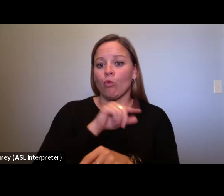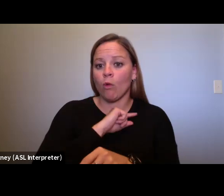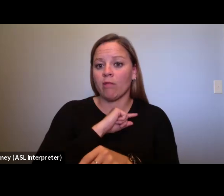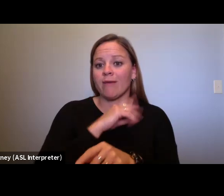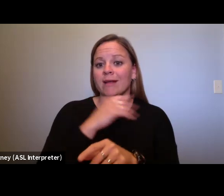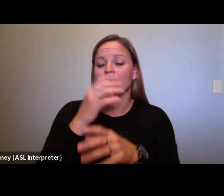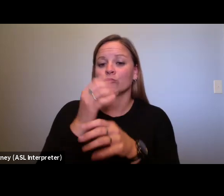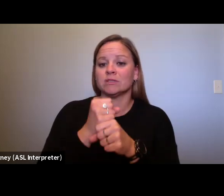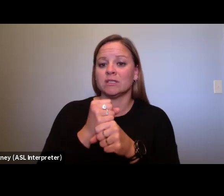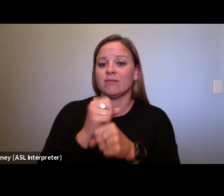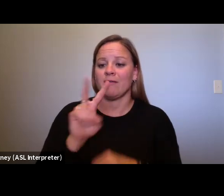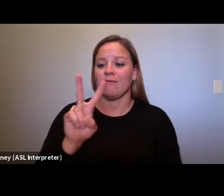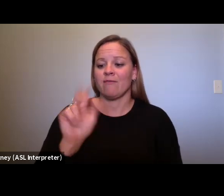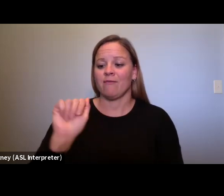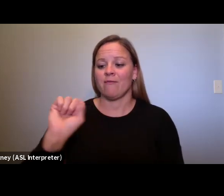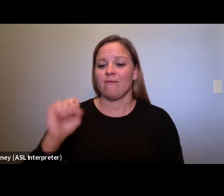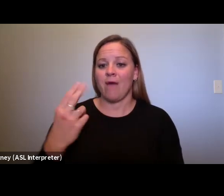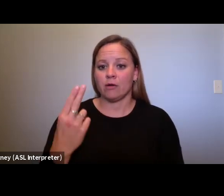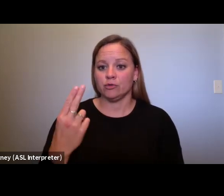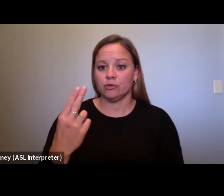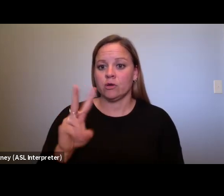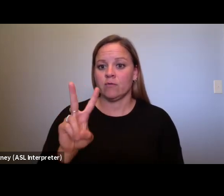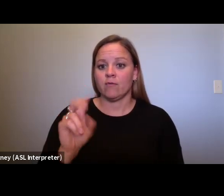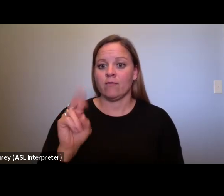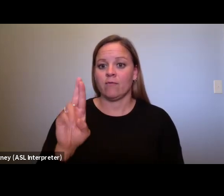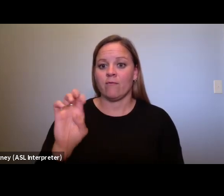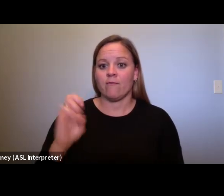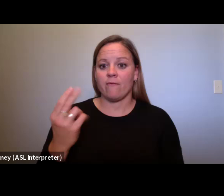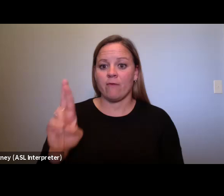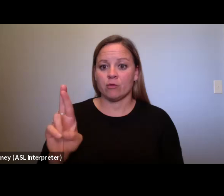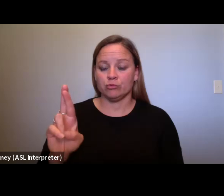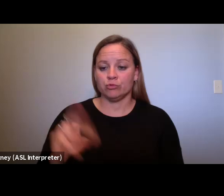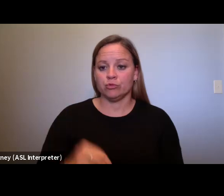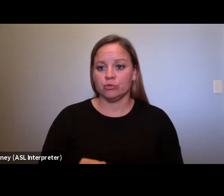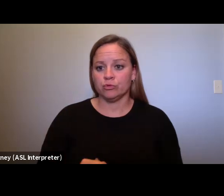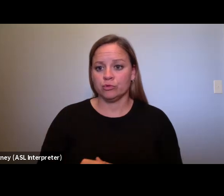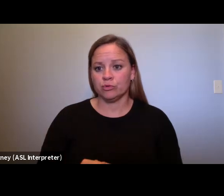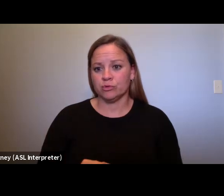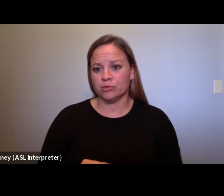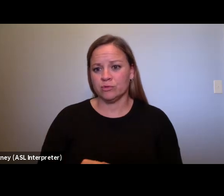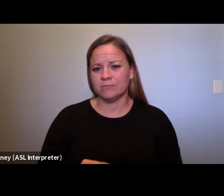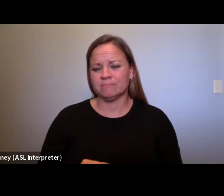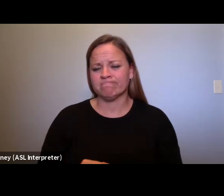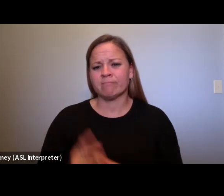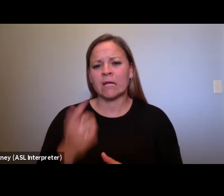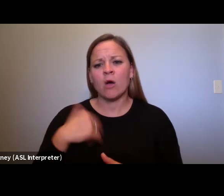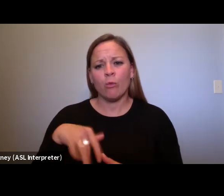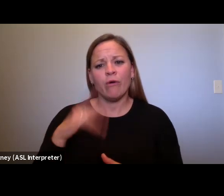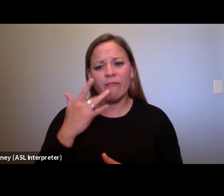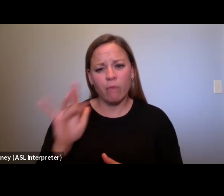receive a VASH voucher. We are fortunate to have access